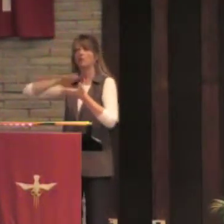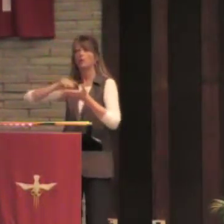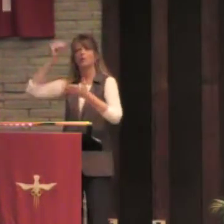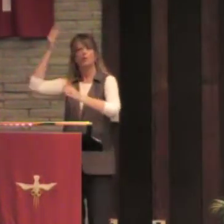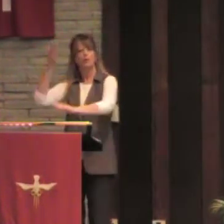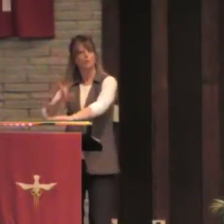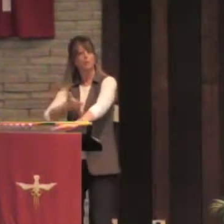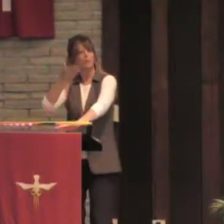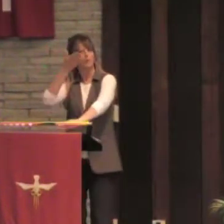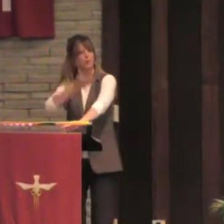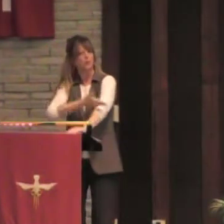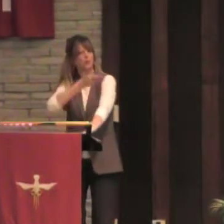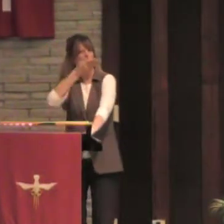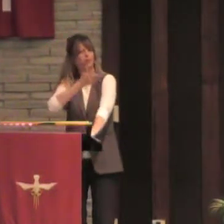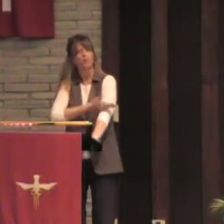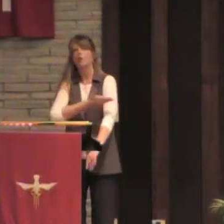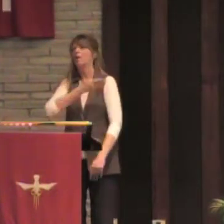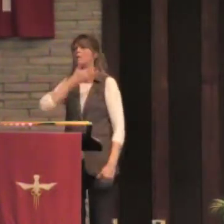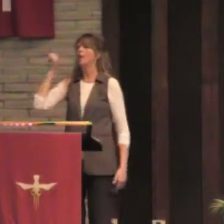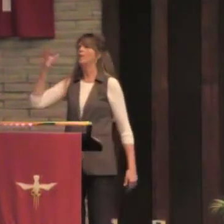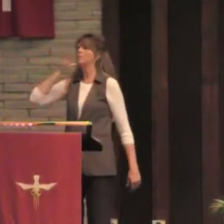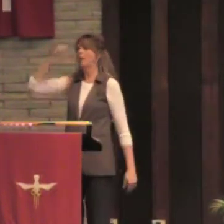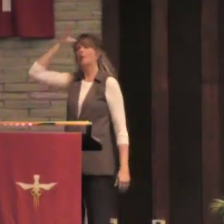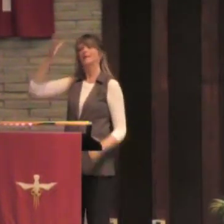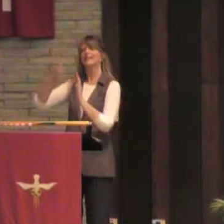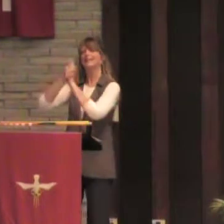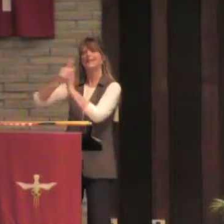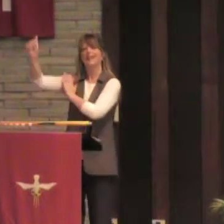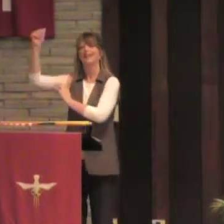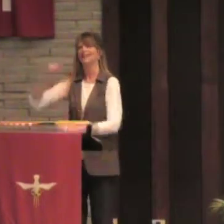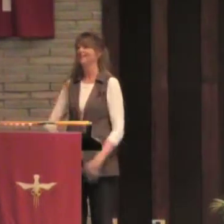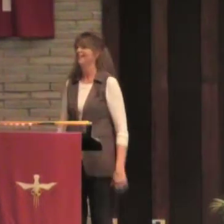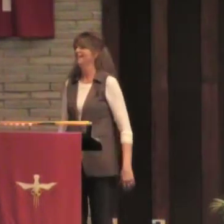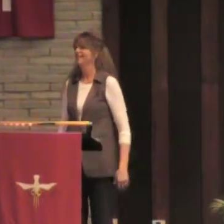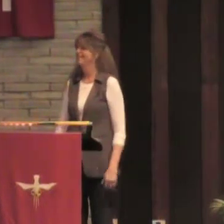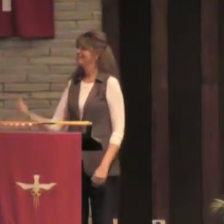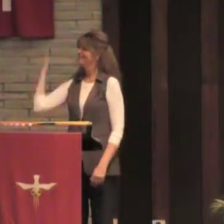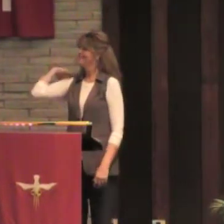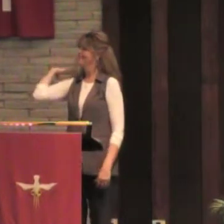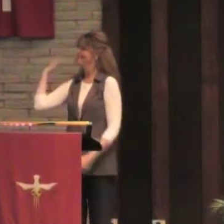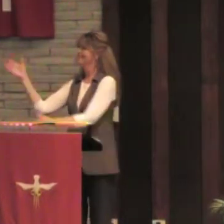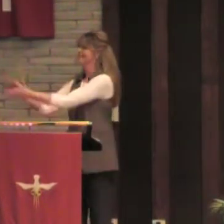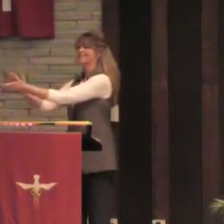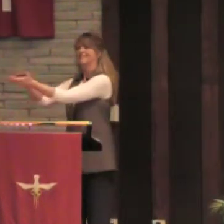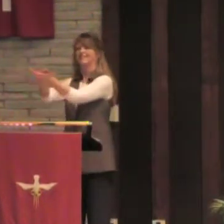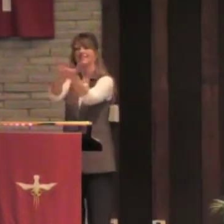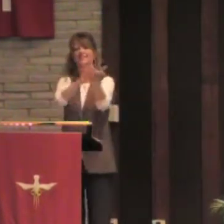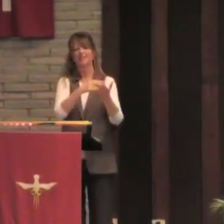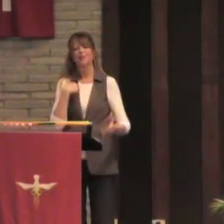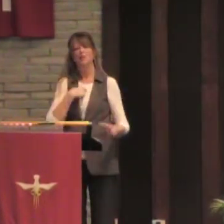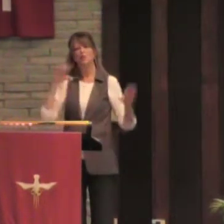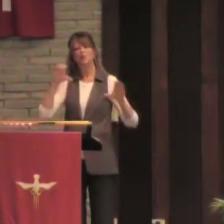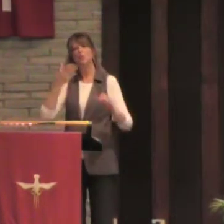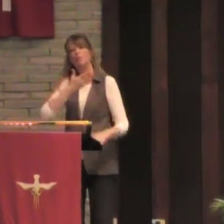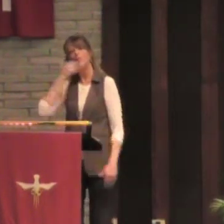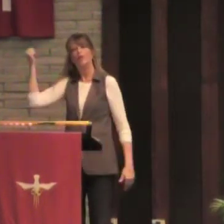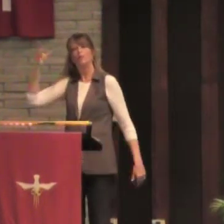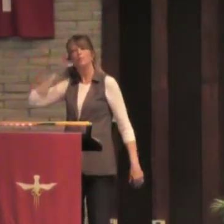learned more and more and more about God's way, our parenting skills have improved too. And I think we should pat all